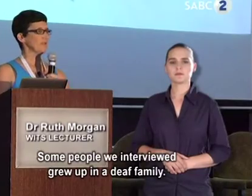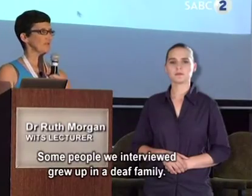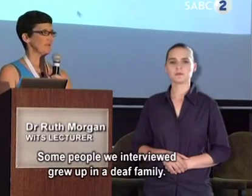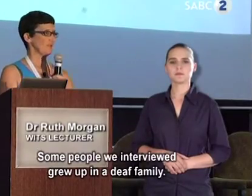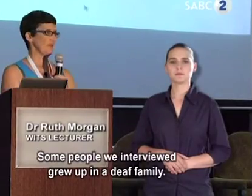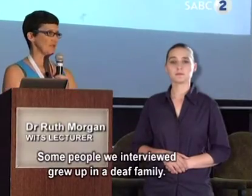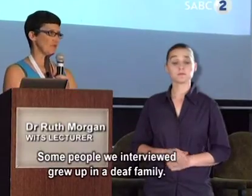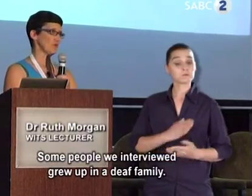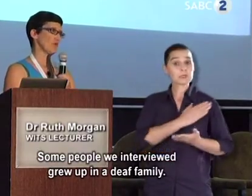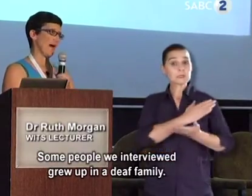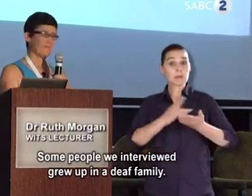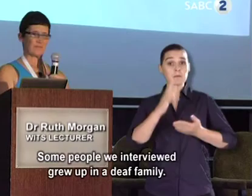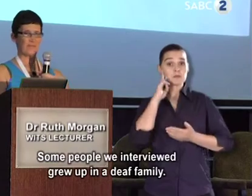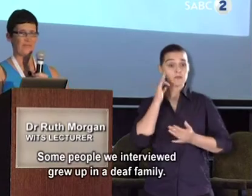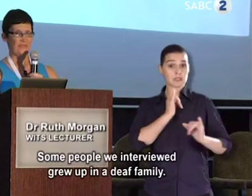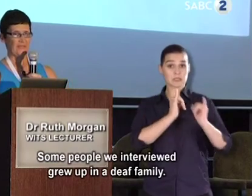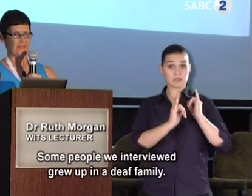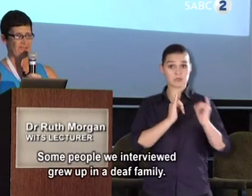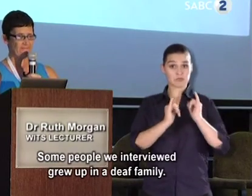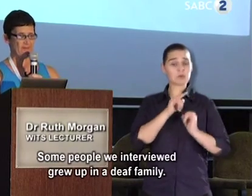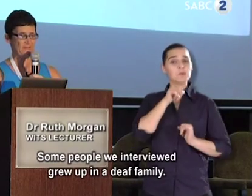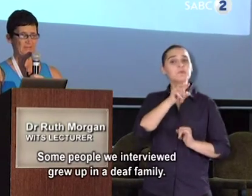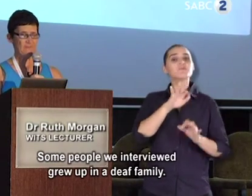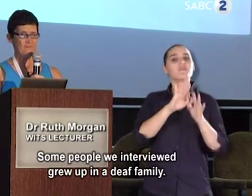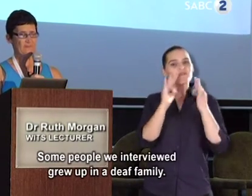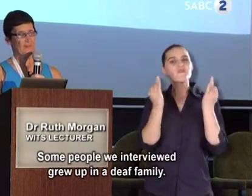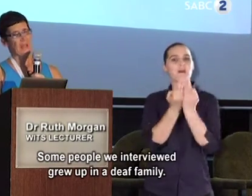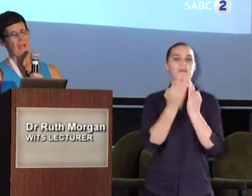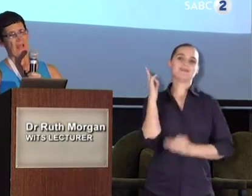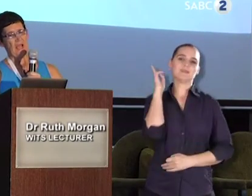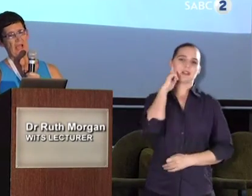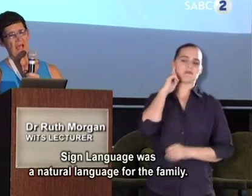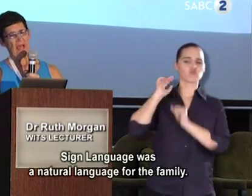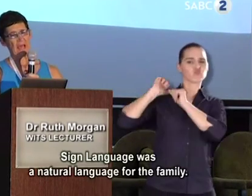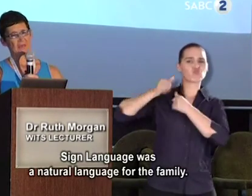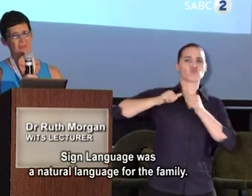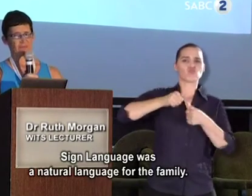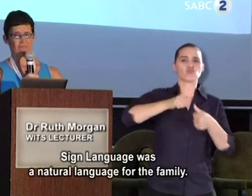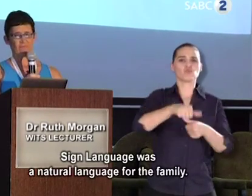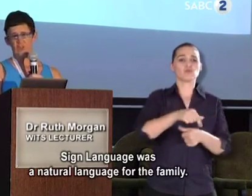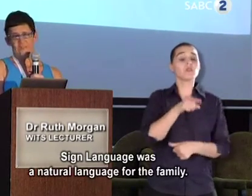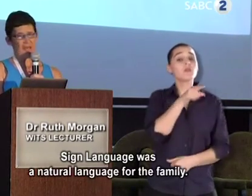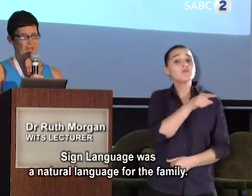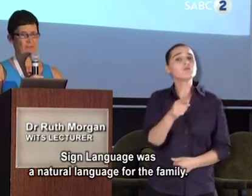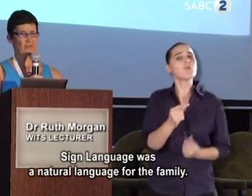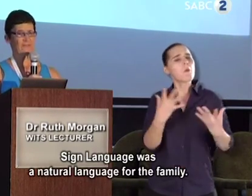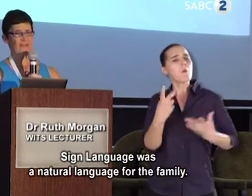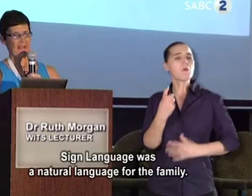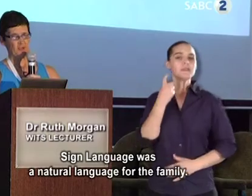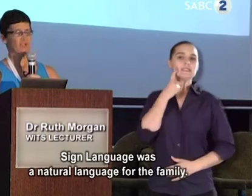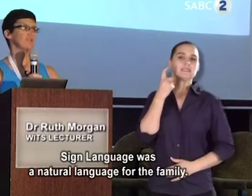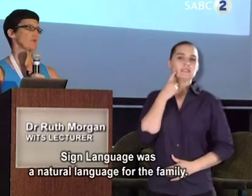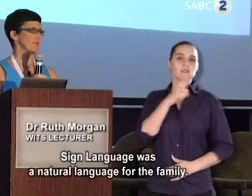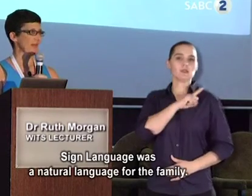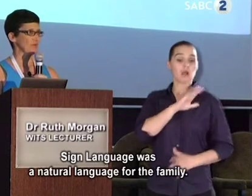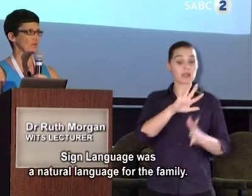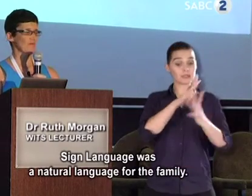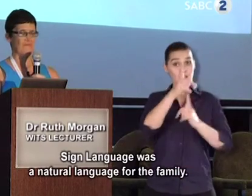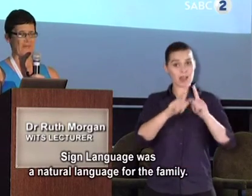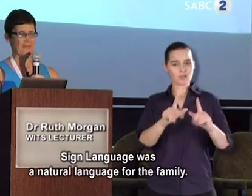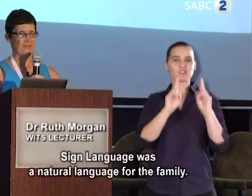Some people that we interviewed grew up in a deaf family, and sign language was natural. It